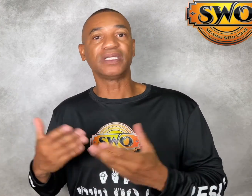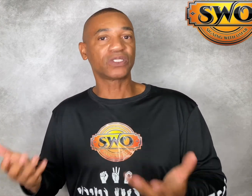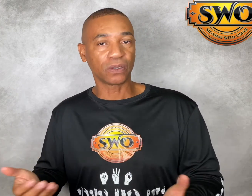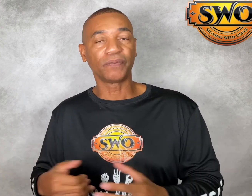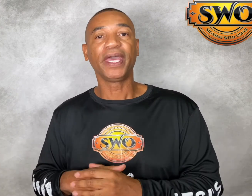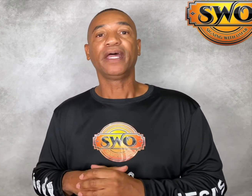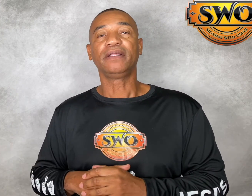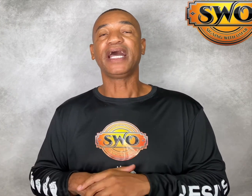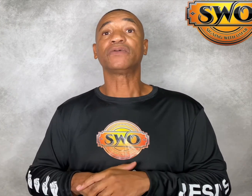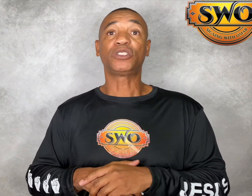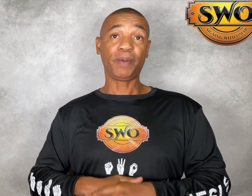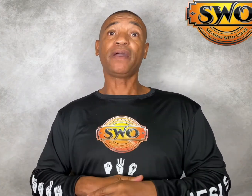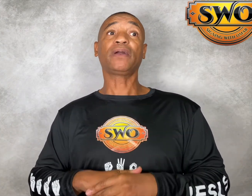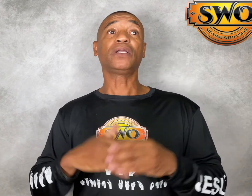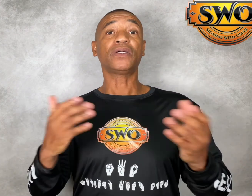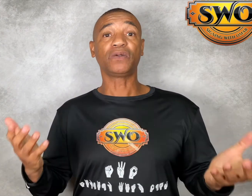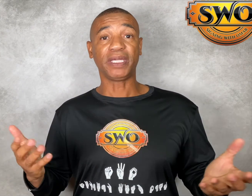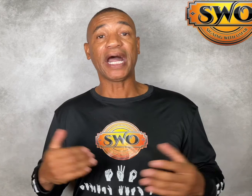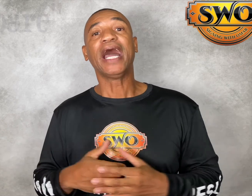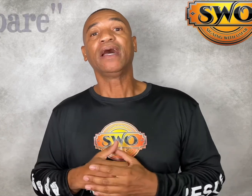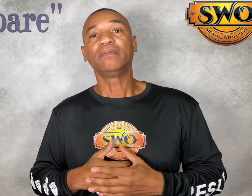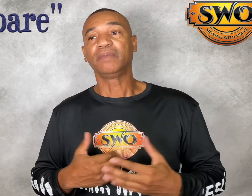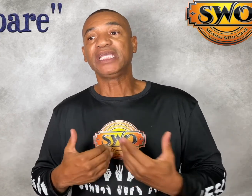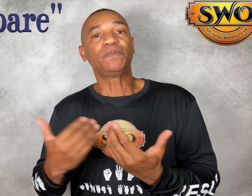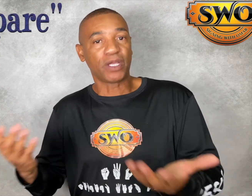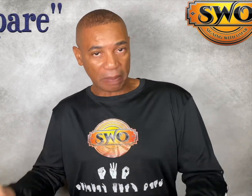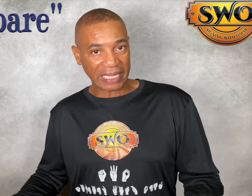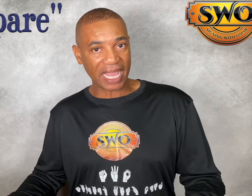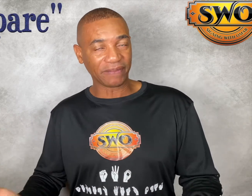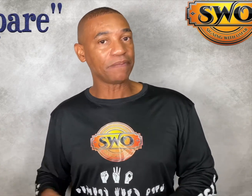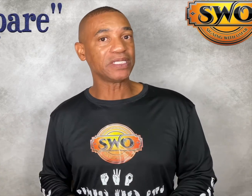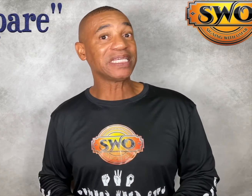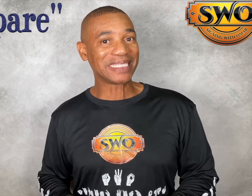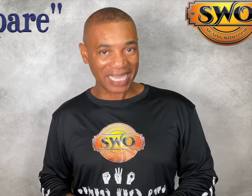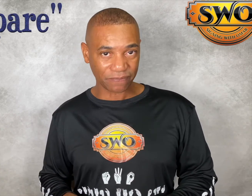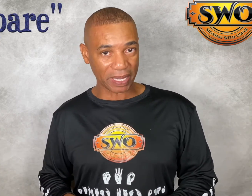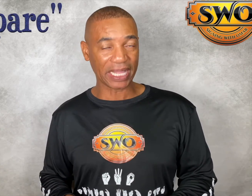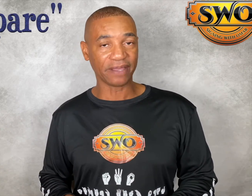additional. Now, spare could also mean he spared my life. That means he saved my life.